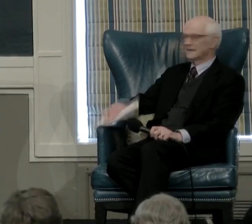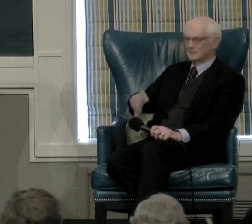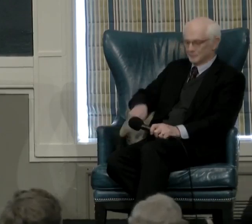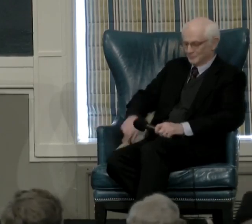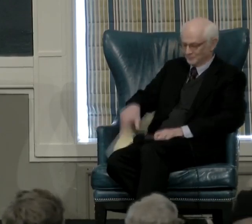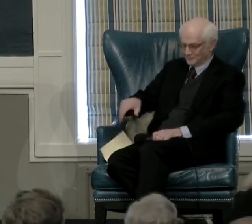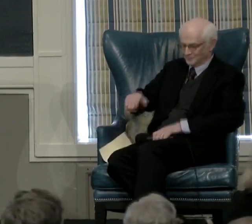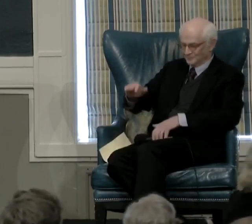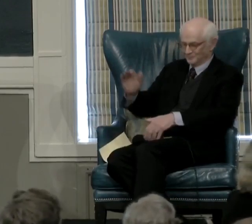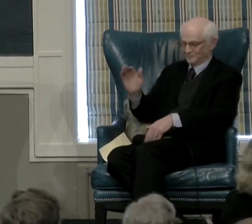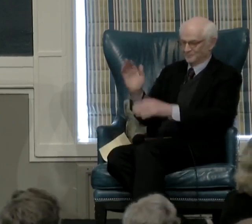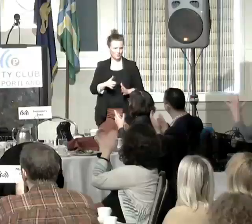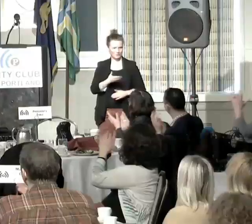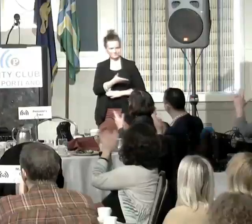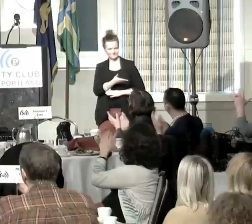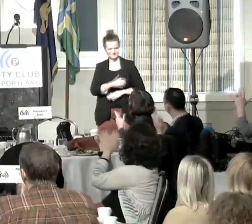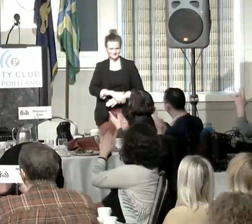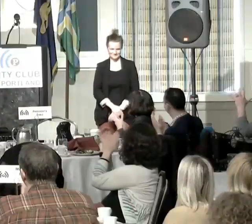interpreters.